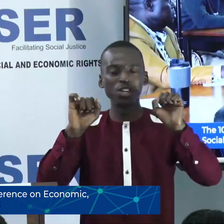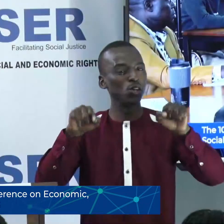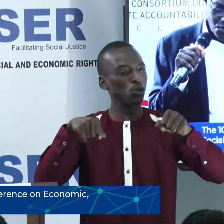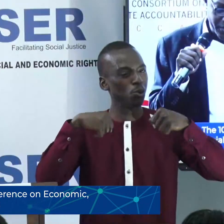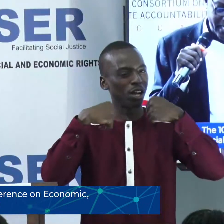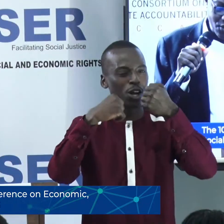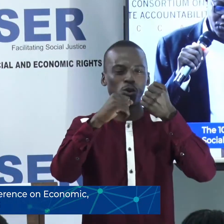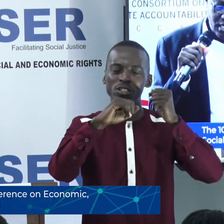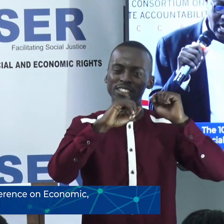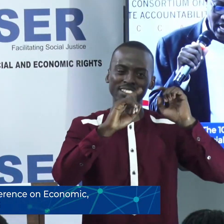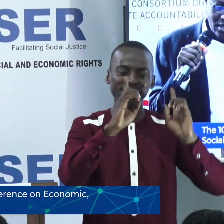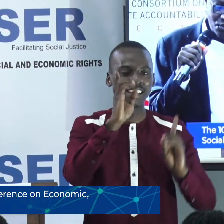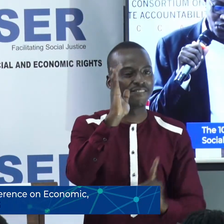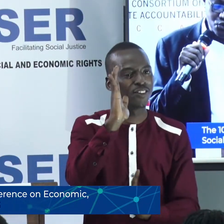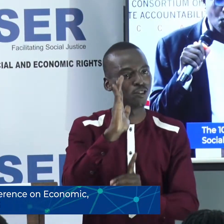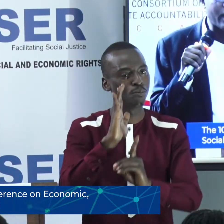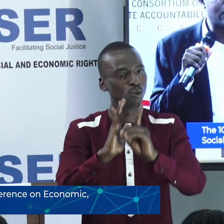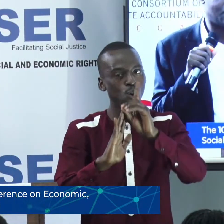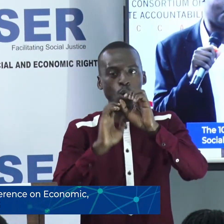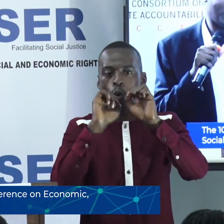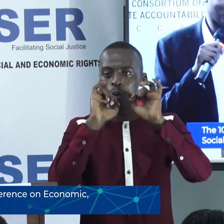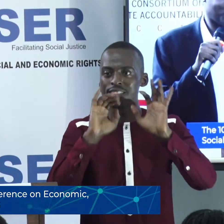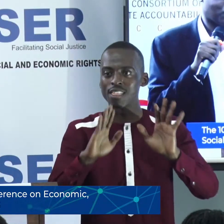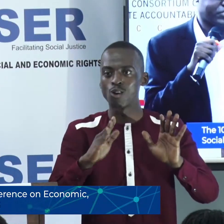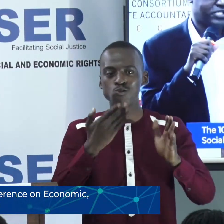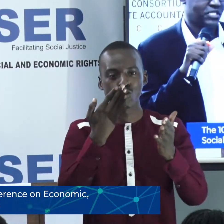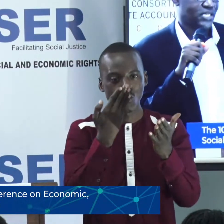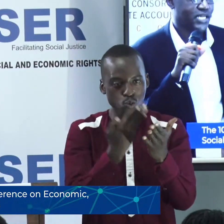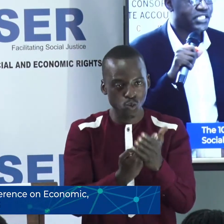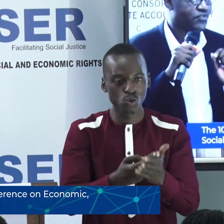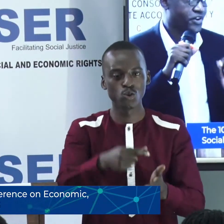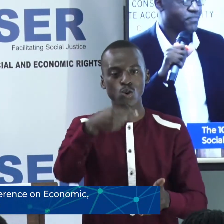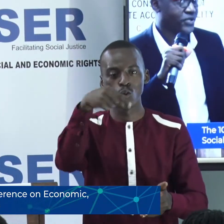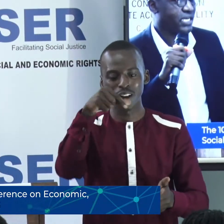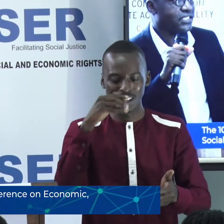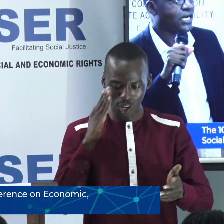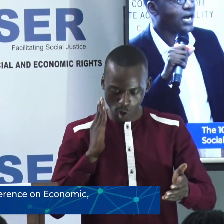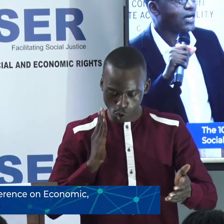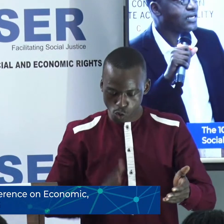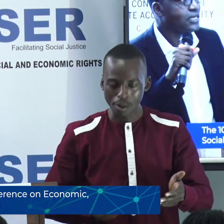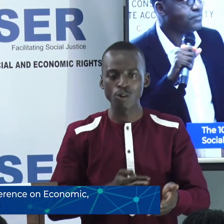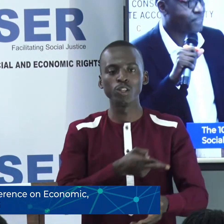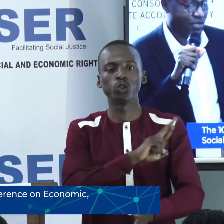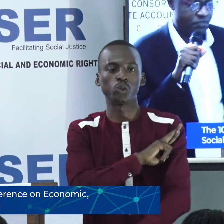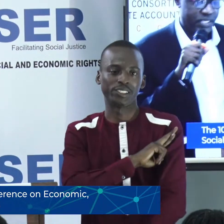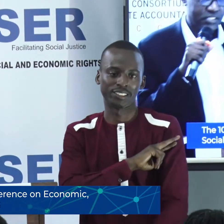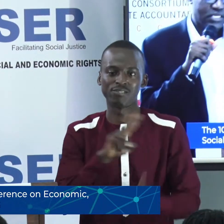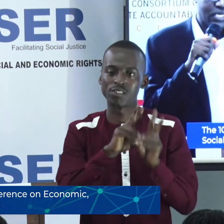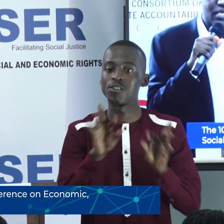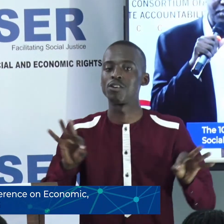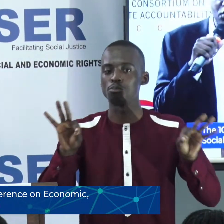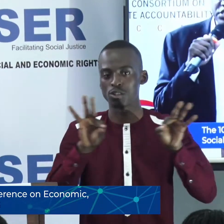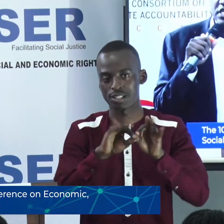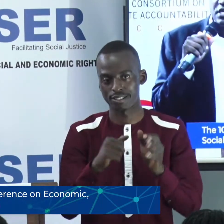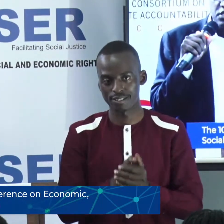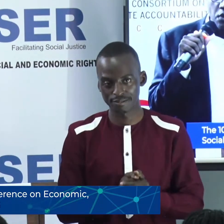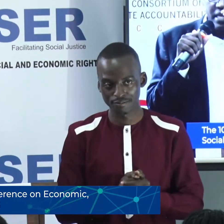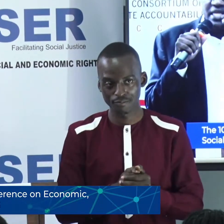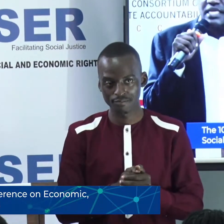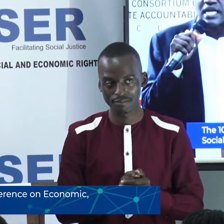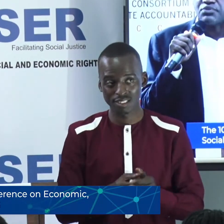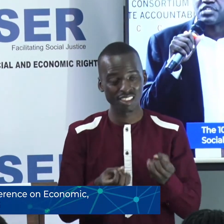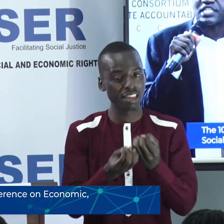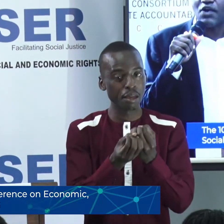through without a good quality human resource. That's a very important aspect, because so